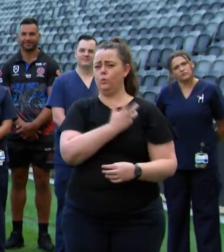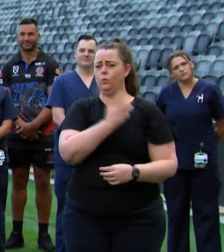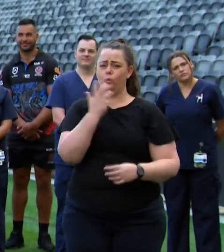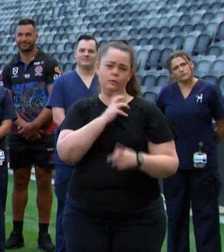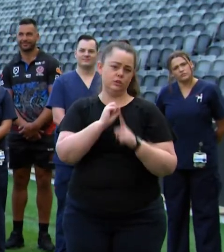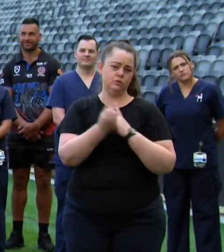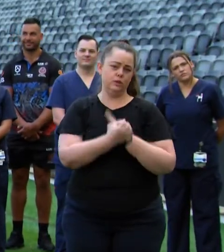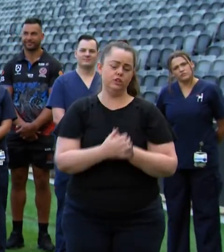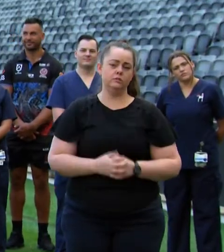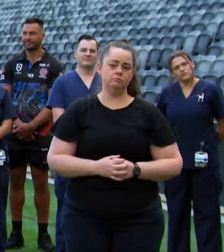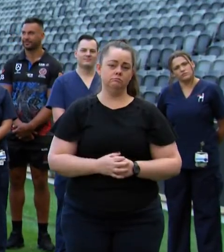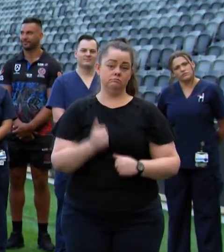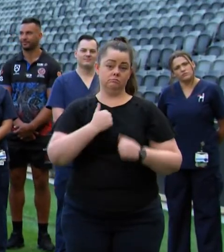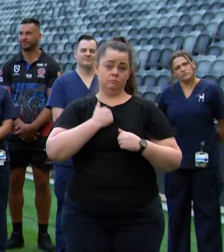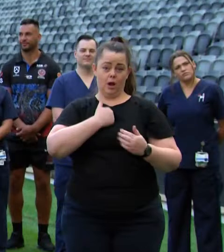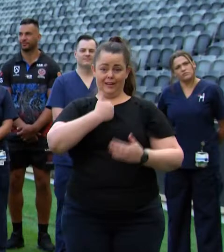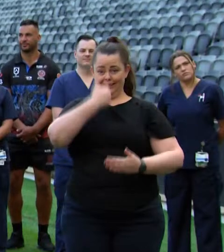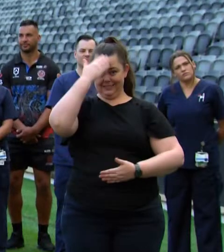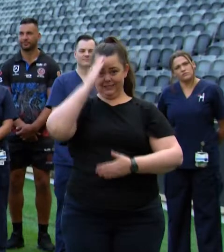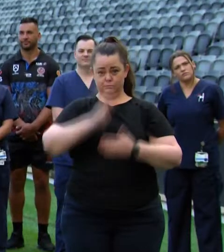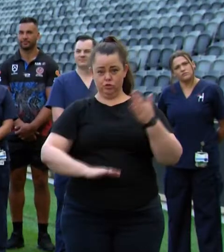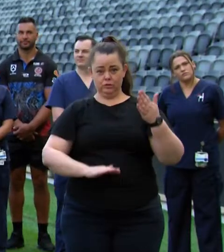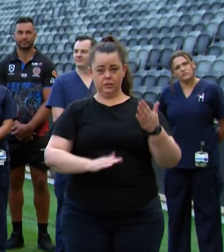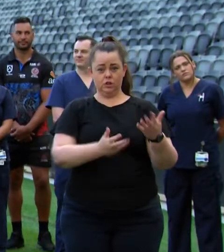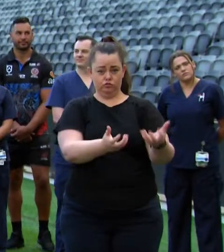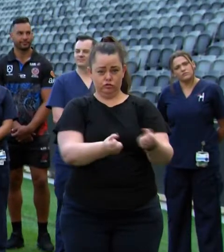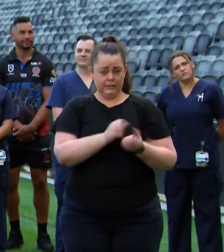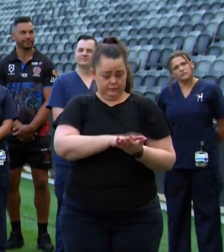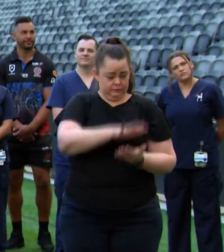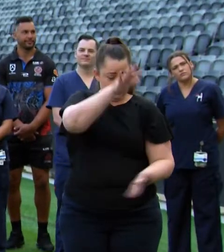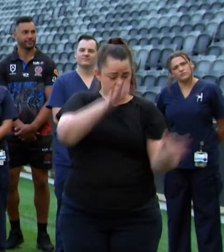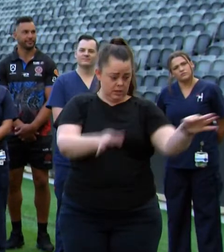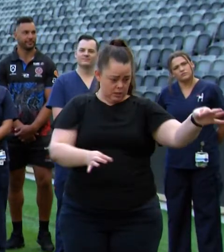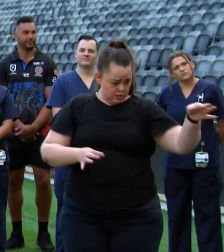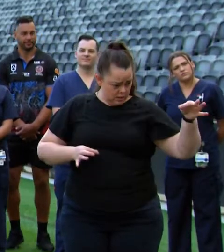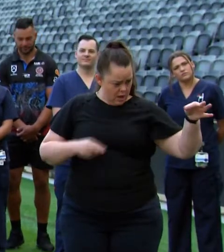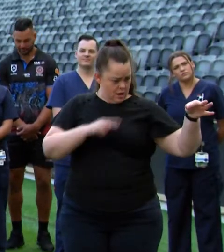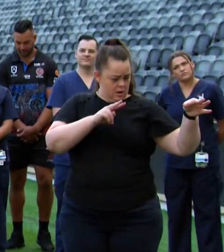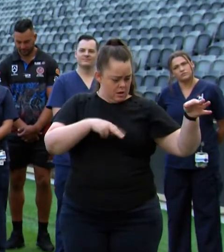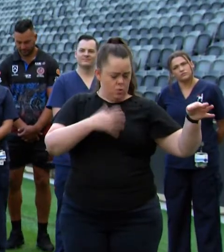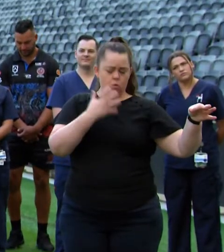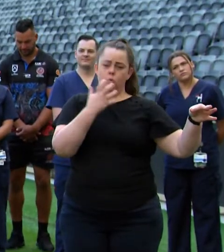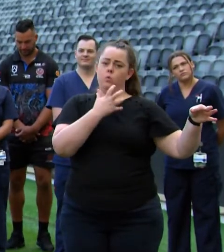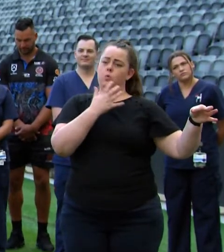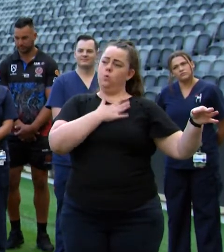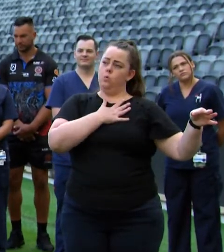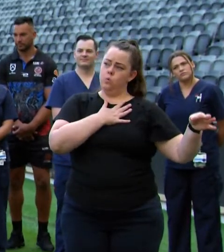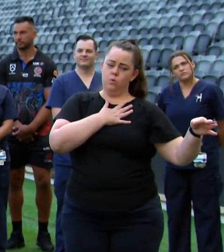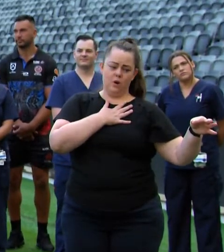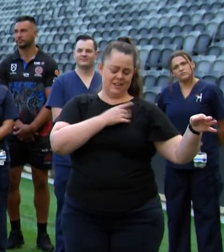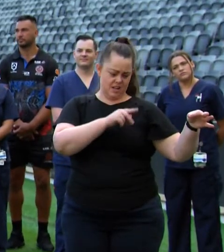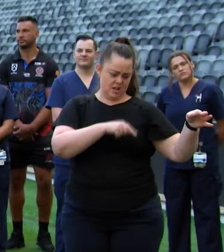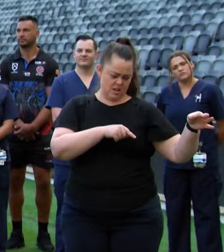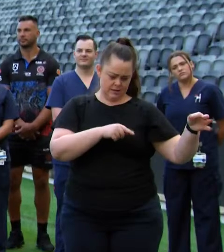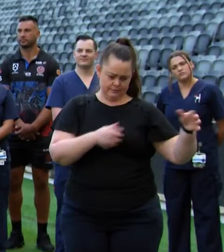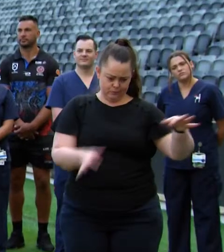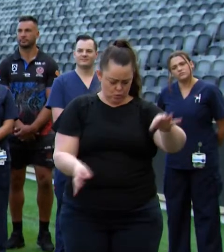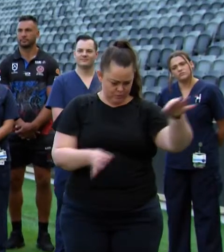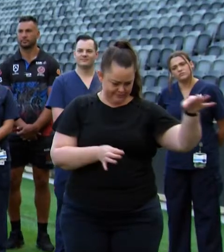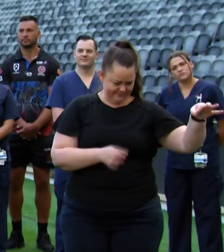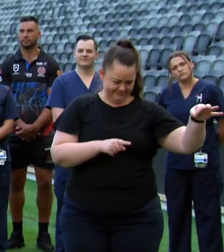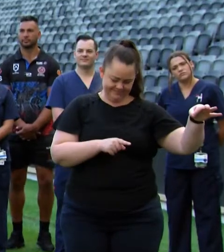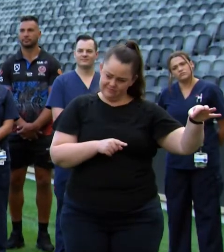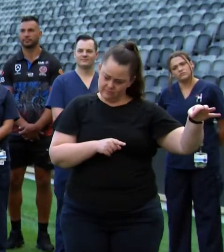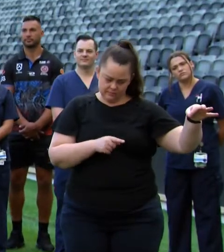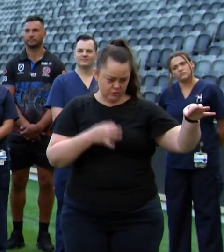Minister that to try and weigh up all of the balanced risks is really hard.